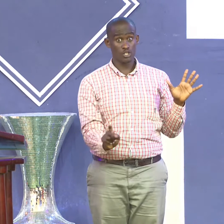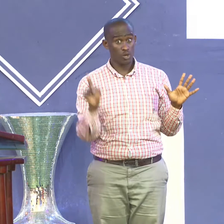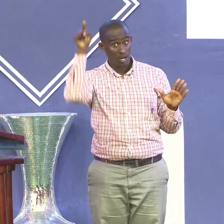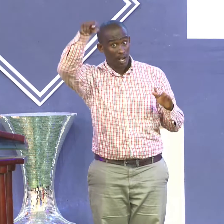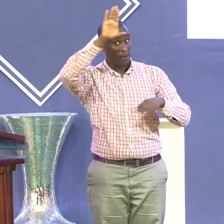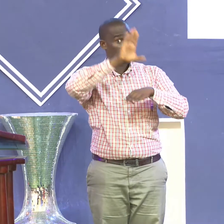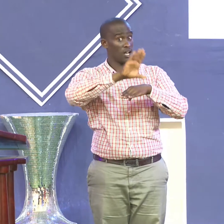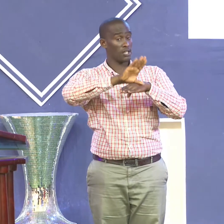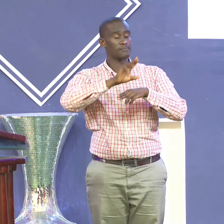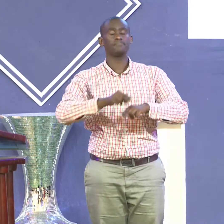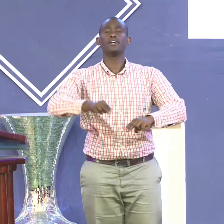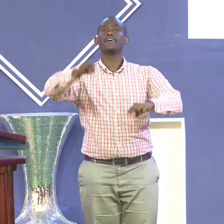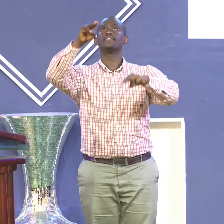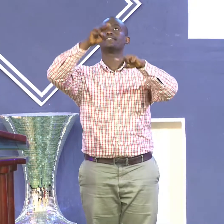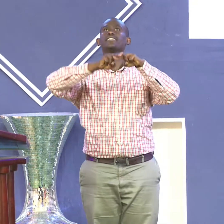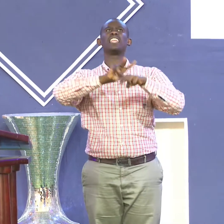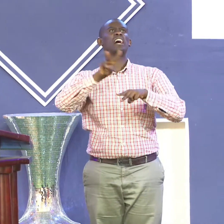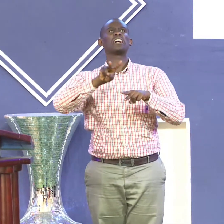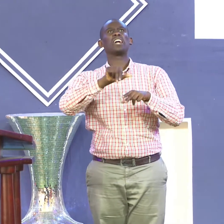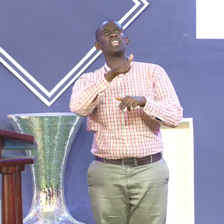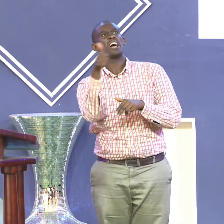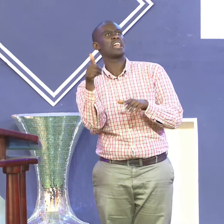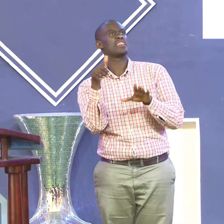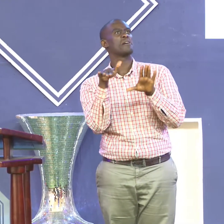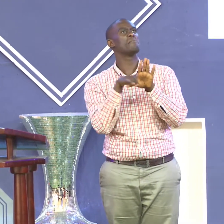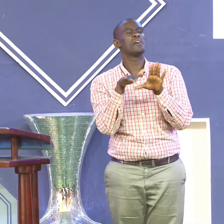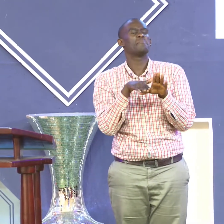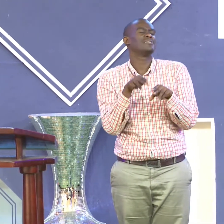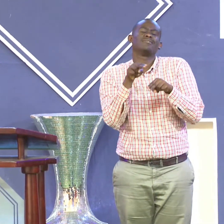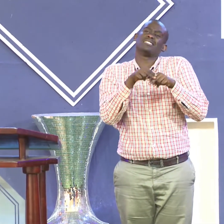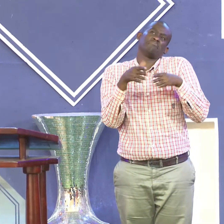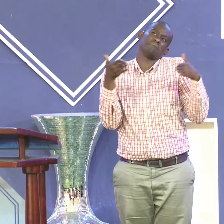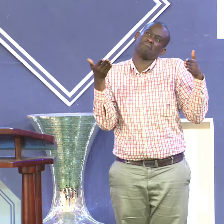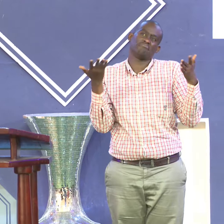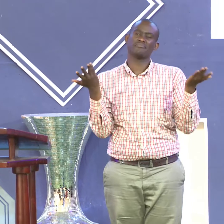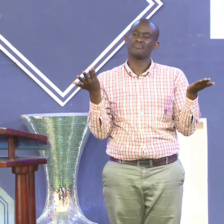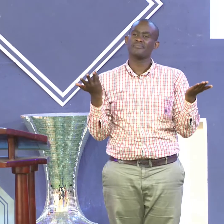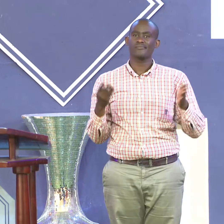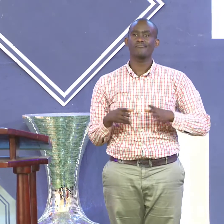died long ago. And even when he comes to church, he just sits as a normal member.